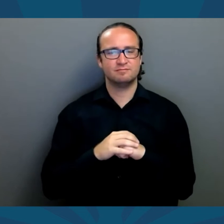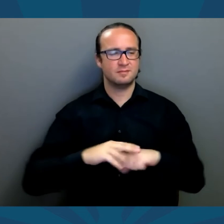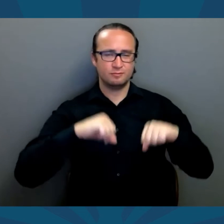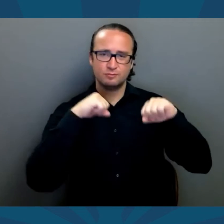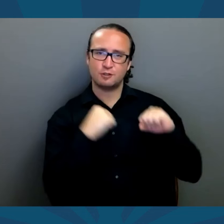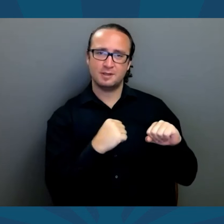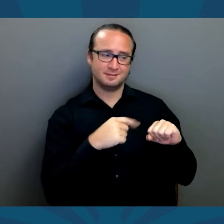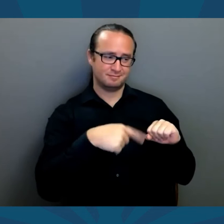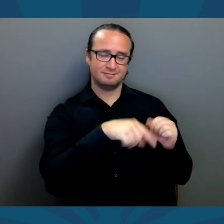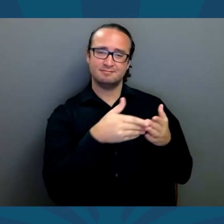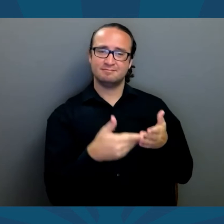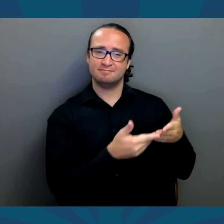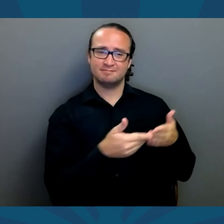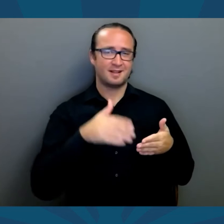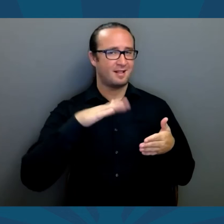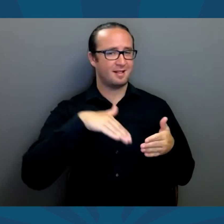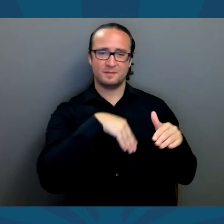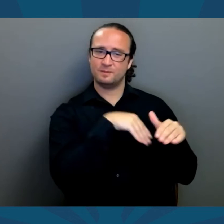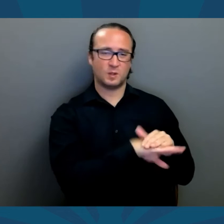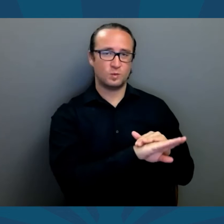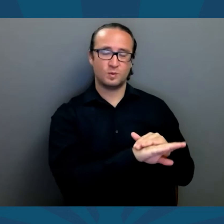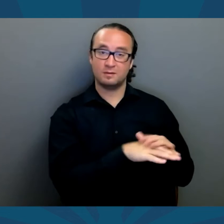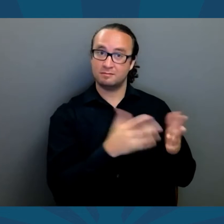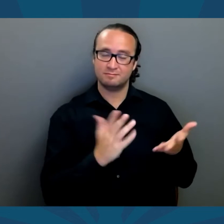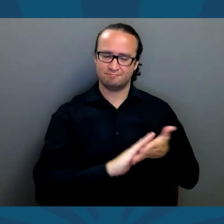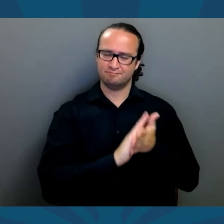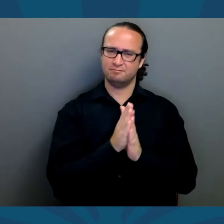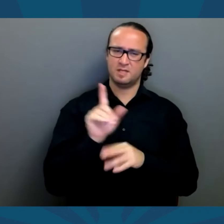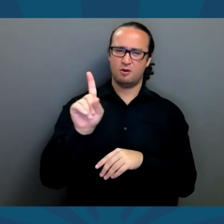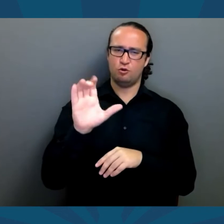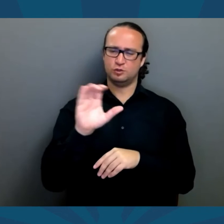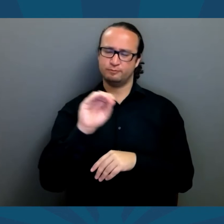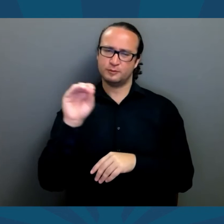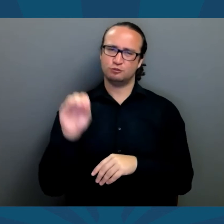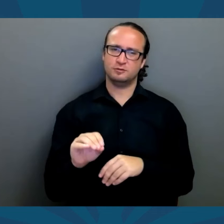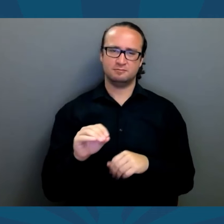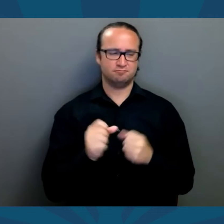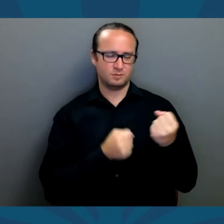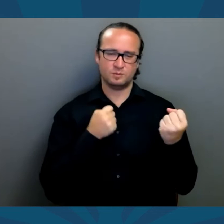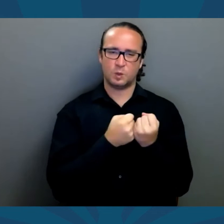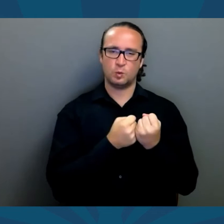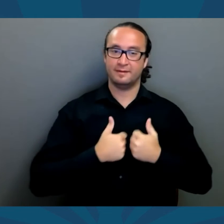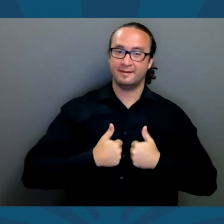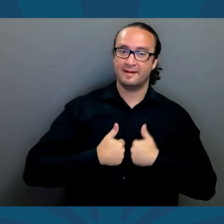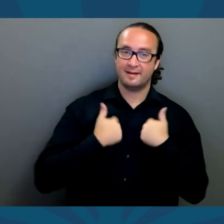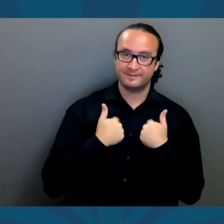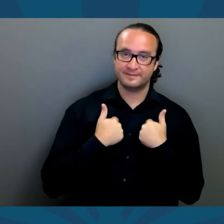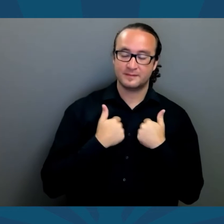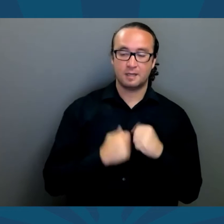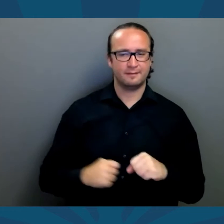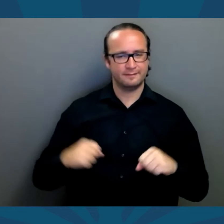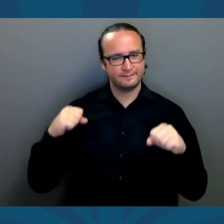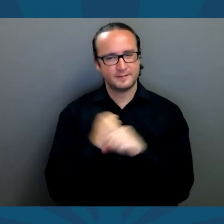protect unborn babies by being 100% pro-life, and fight for American